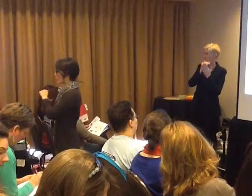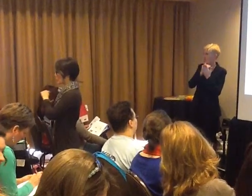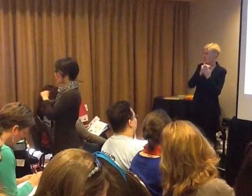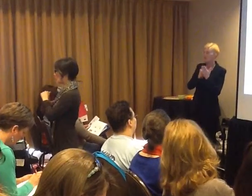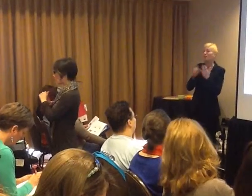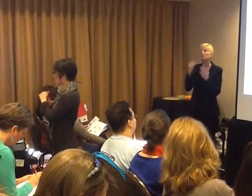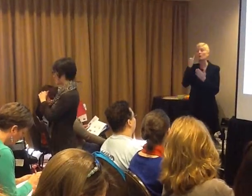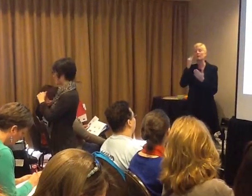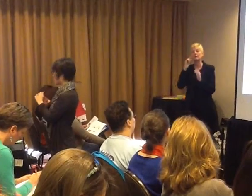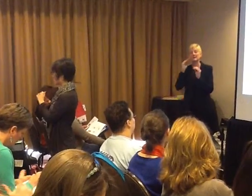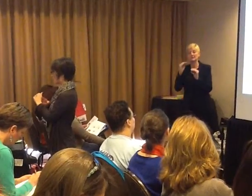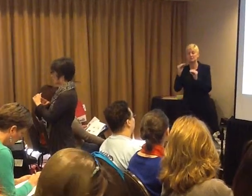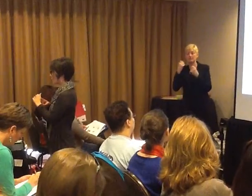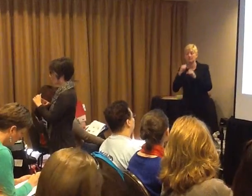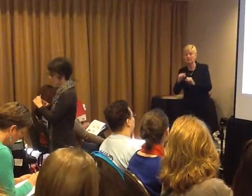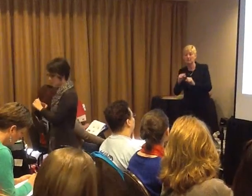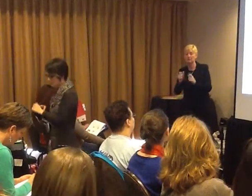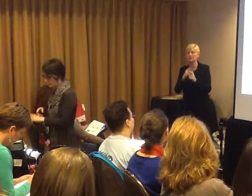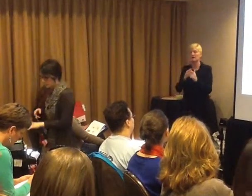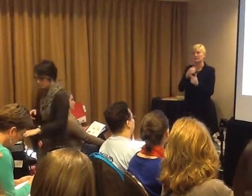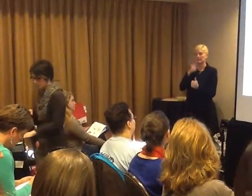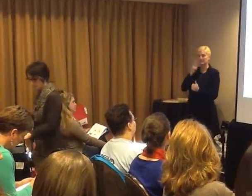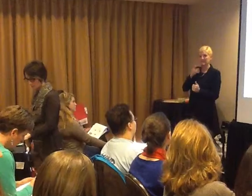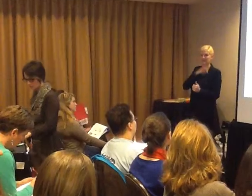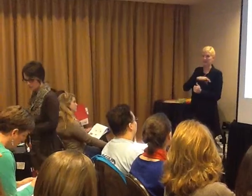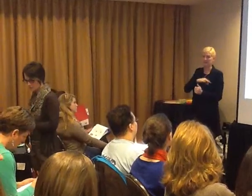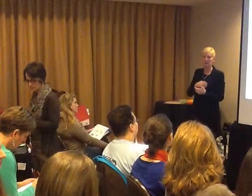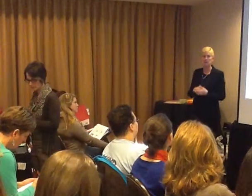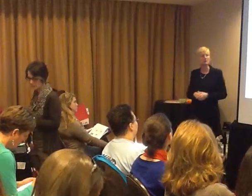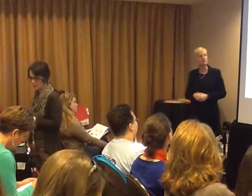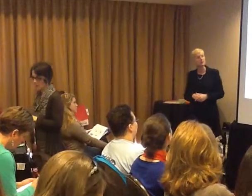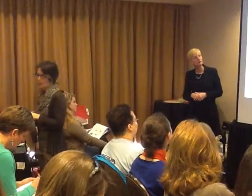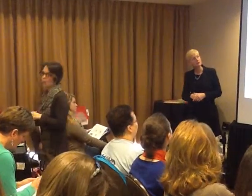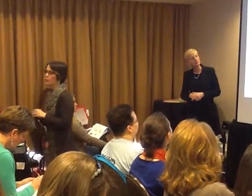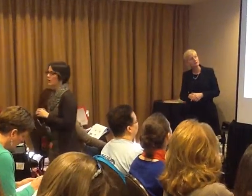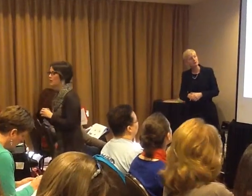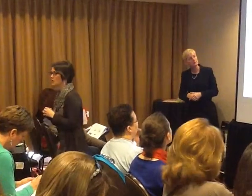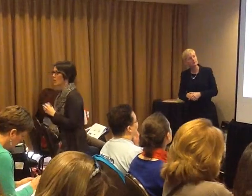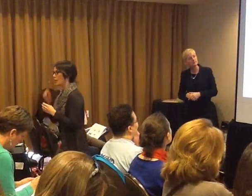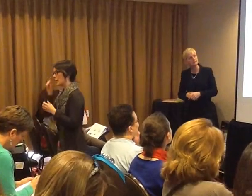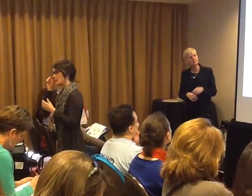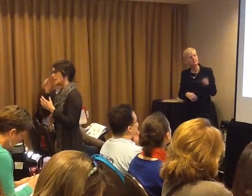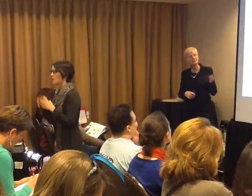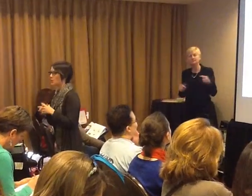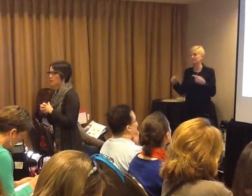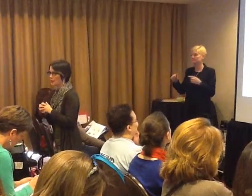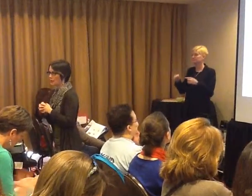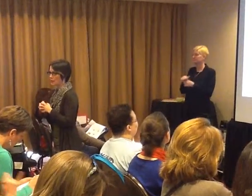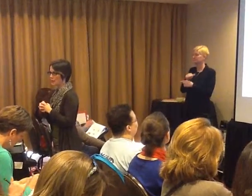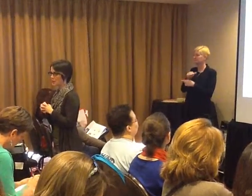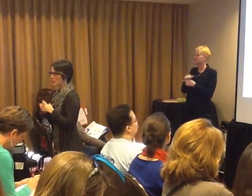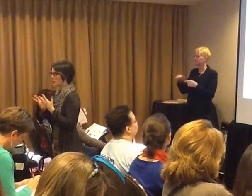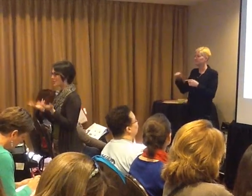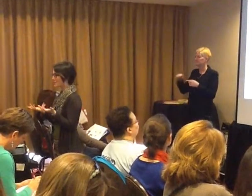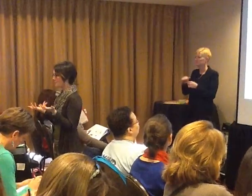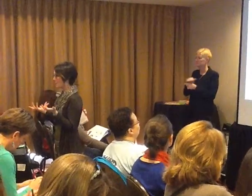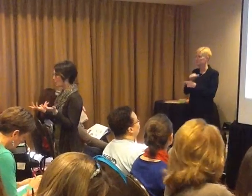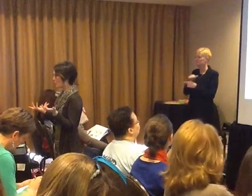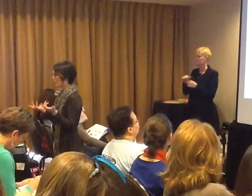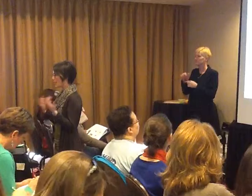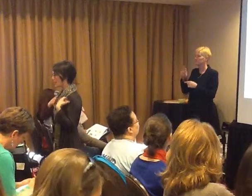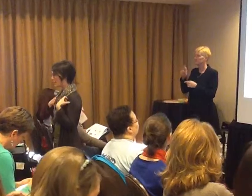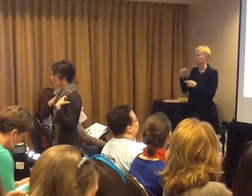these are kind of the two benefits that we see from that. Rehearsal is also another strategy. So that's